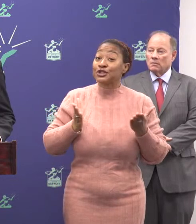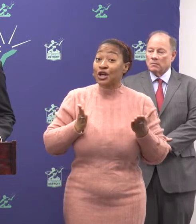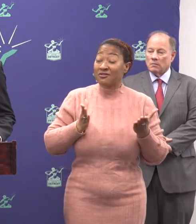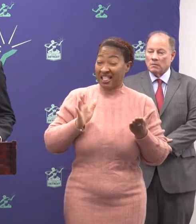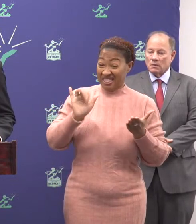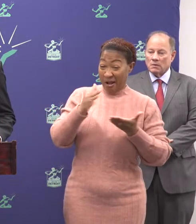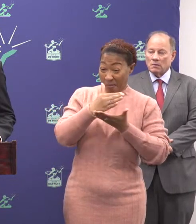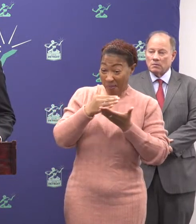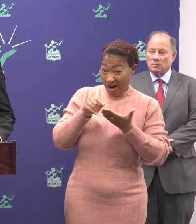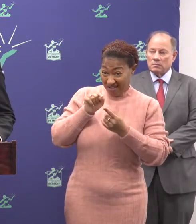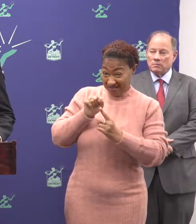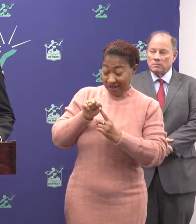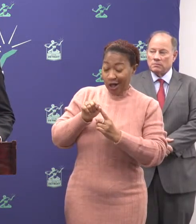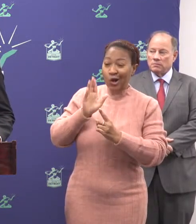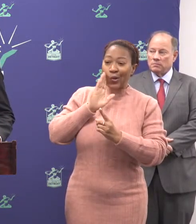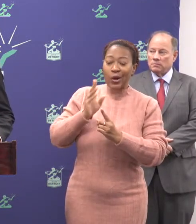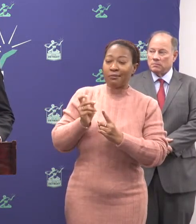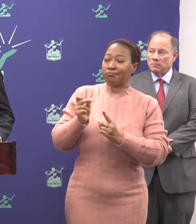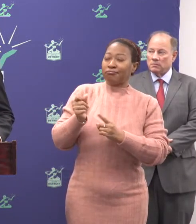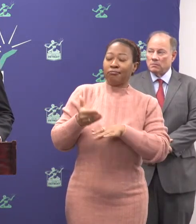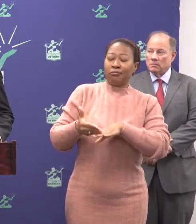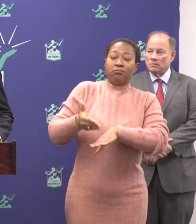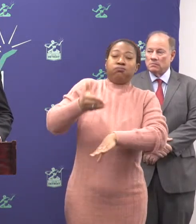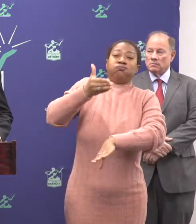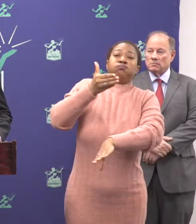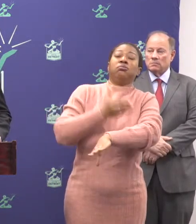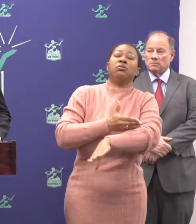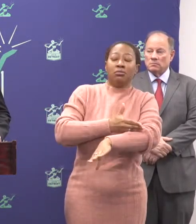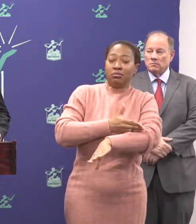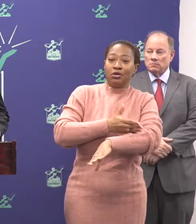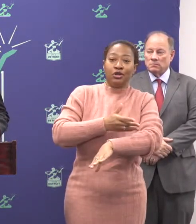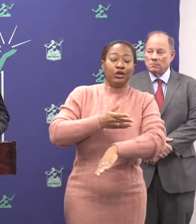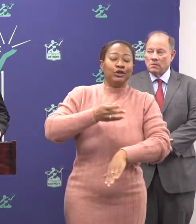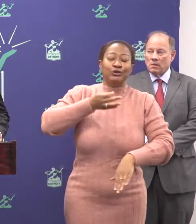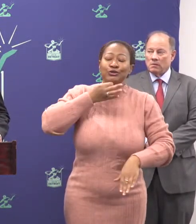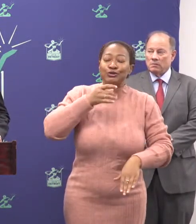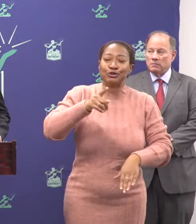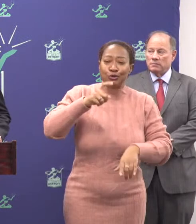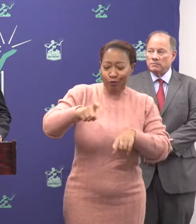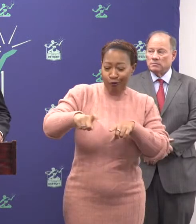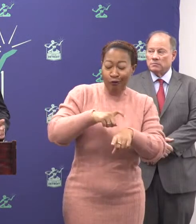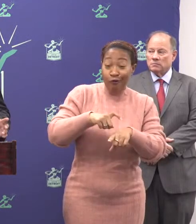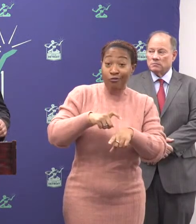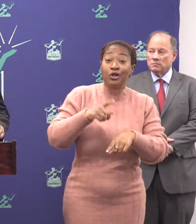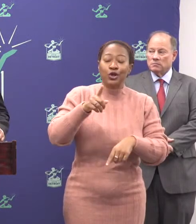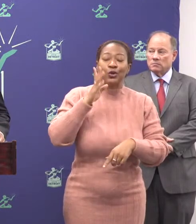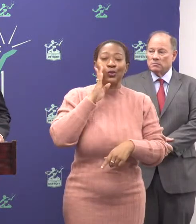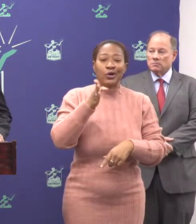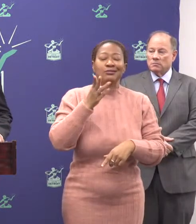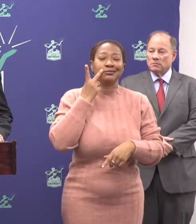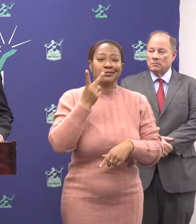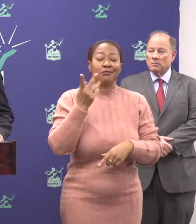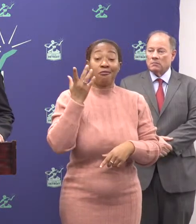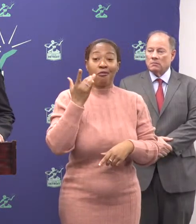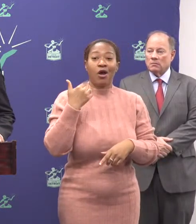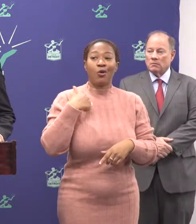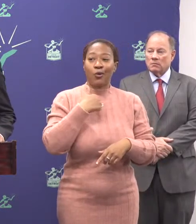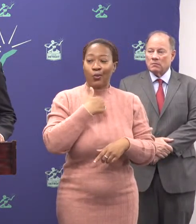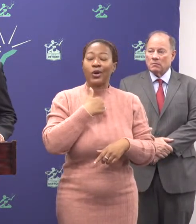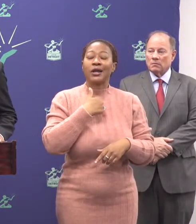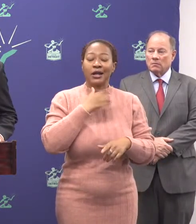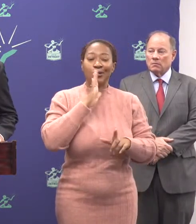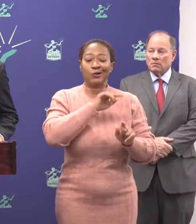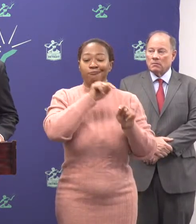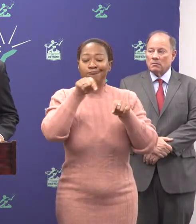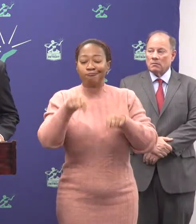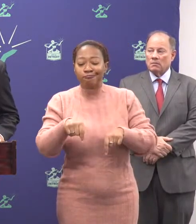just that portion, will instantly get better the second you flip the switch. And you're going to see why once we go down, if